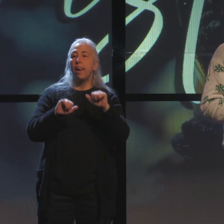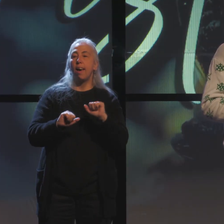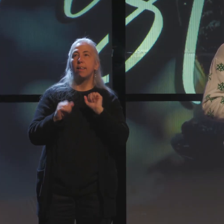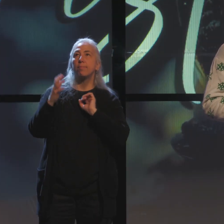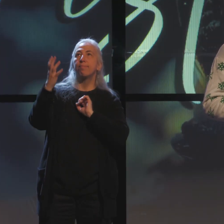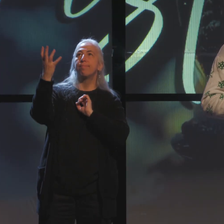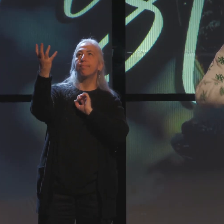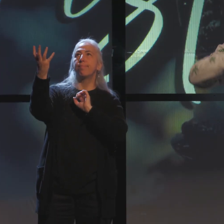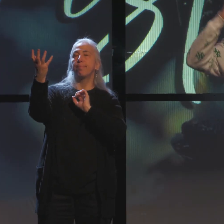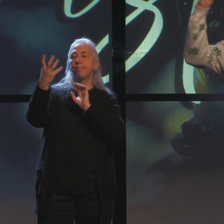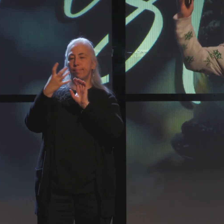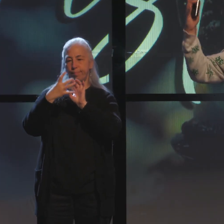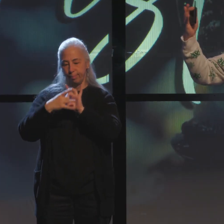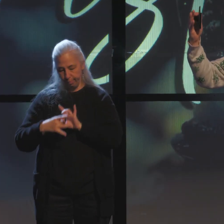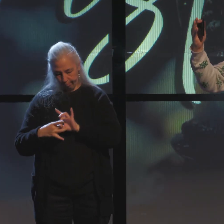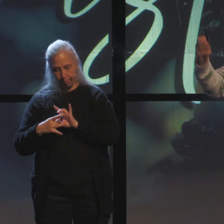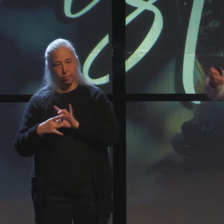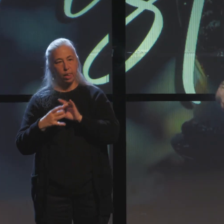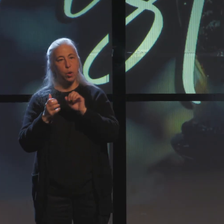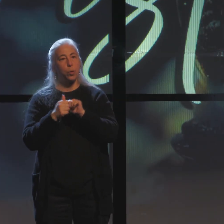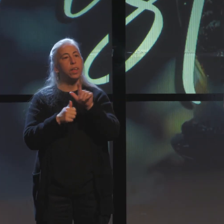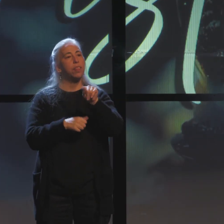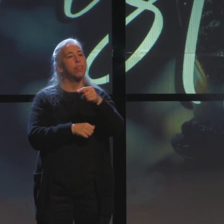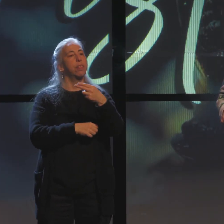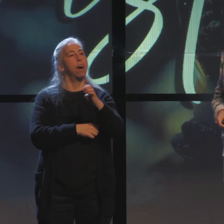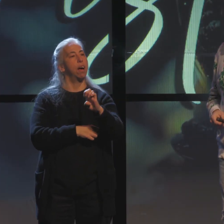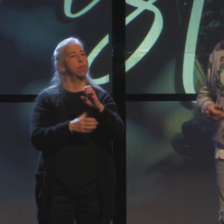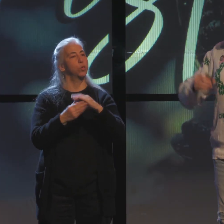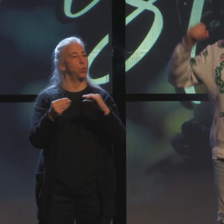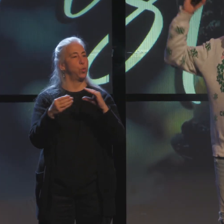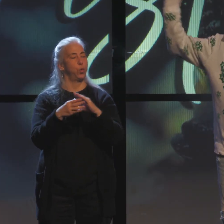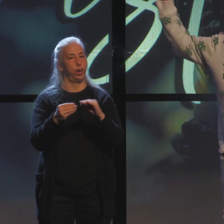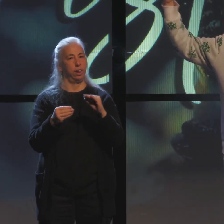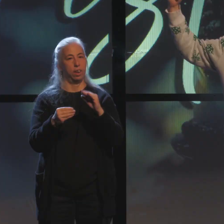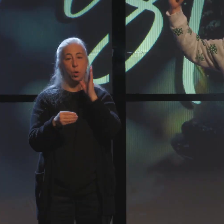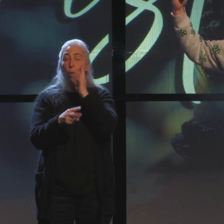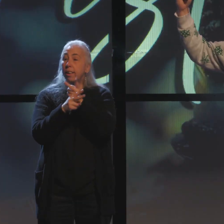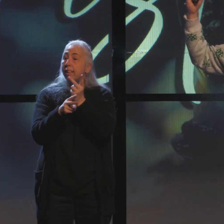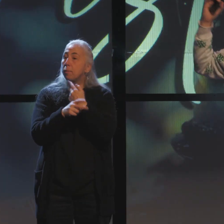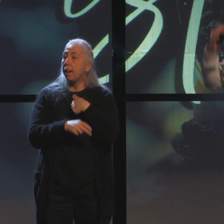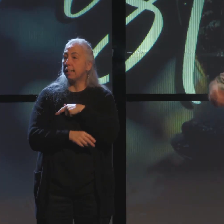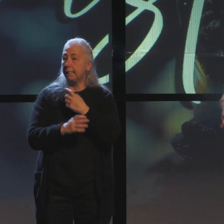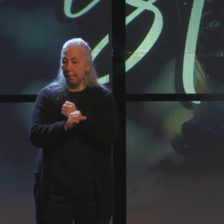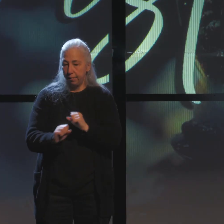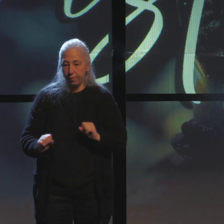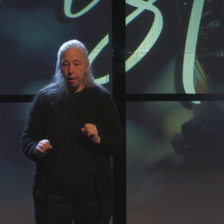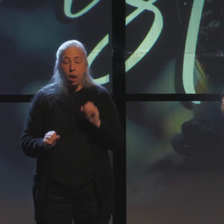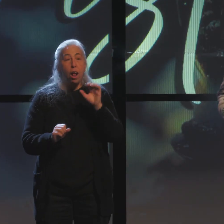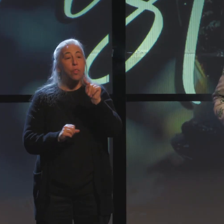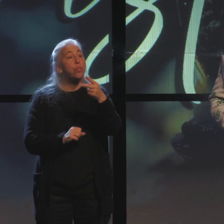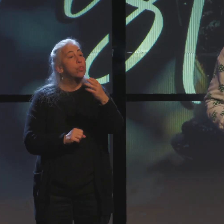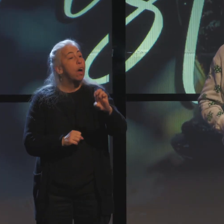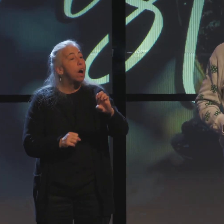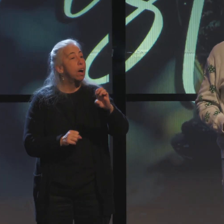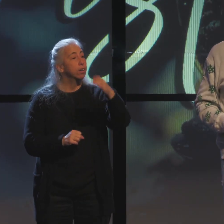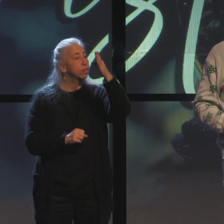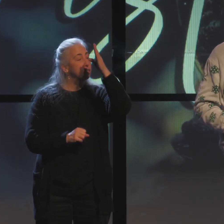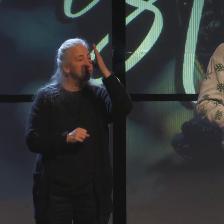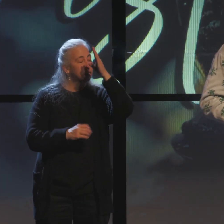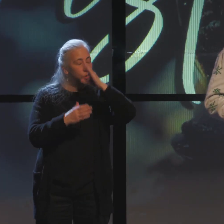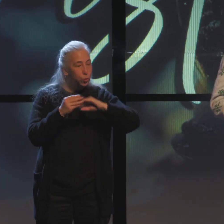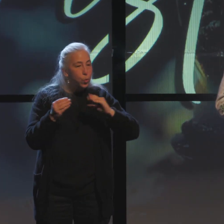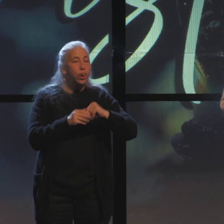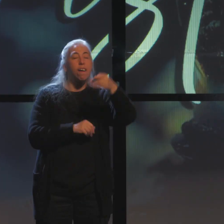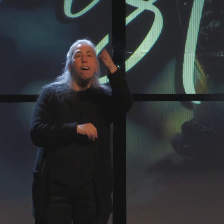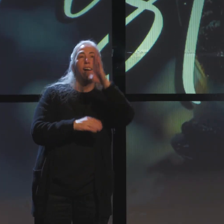us. And the story can do that. Why? Because the story is not fragile. God's story is not